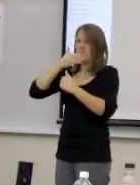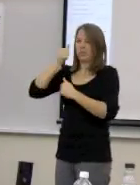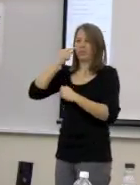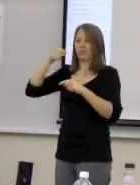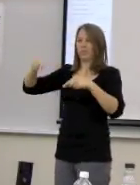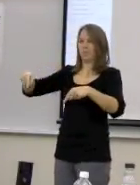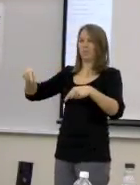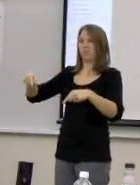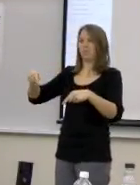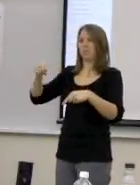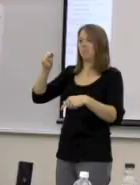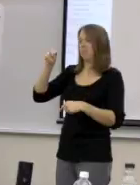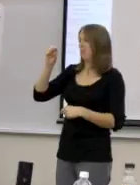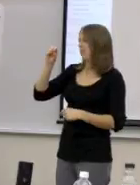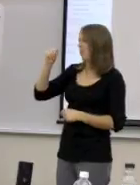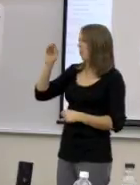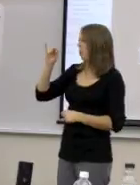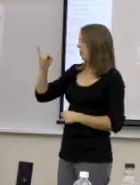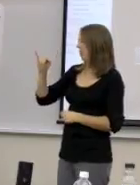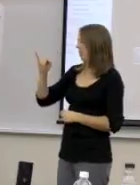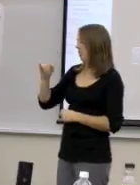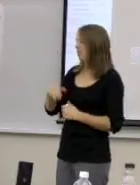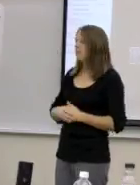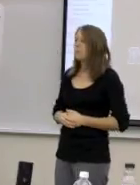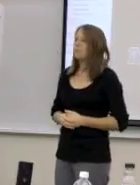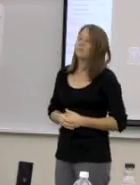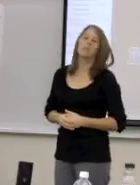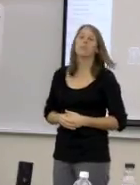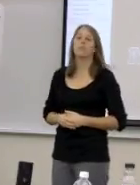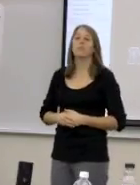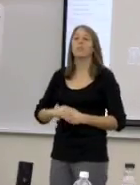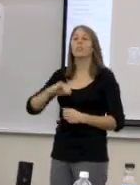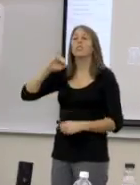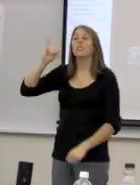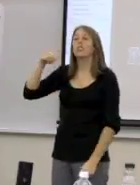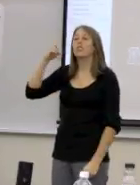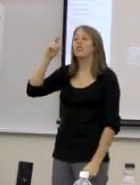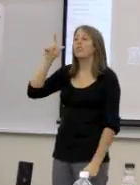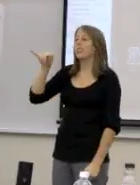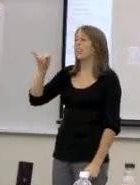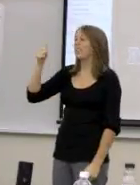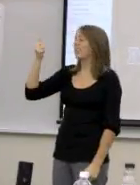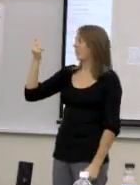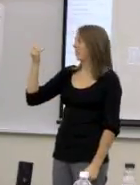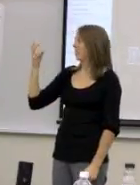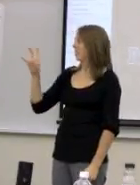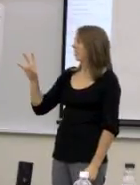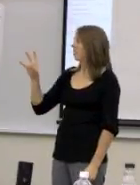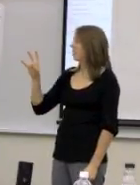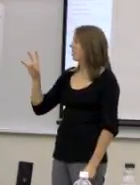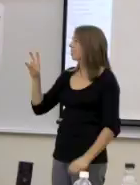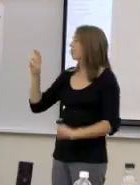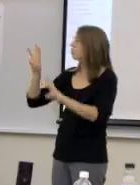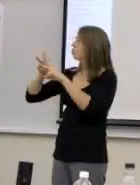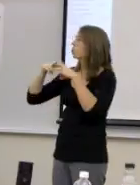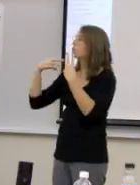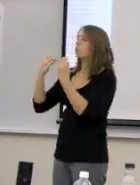NAOBians. So that's in the works. July 17th, we have a workshop entitled The